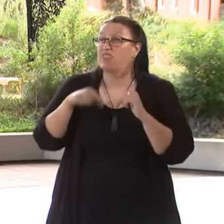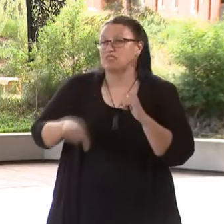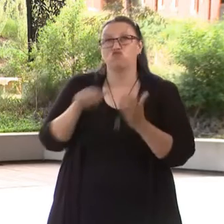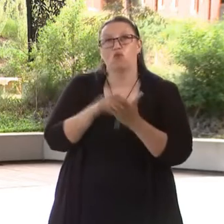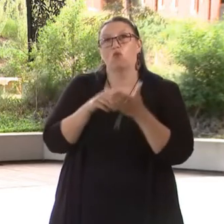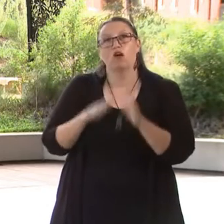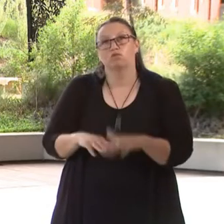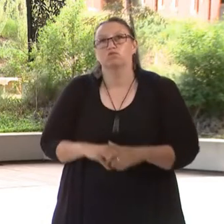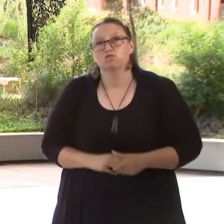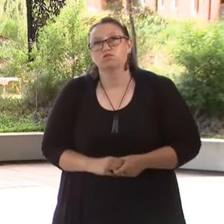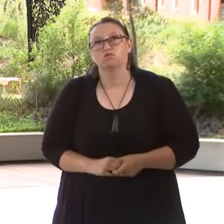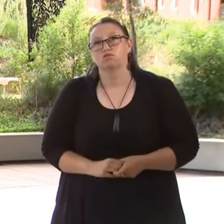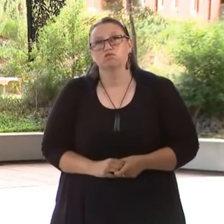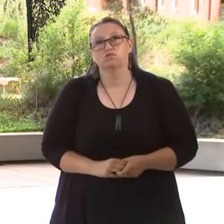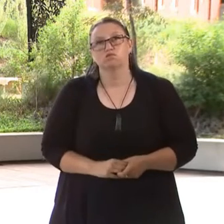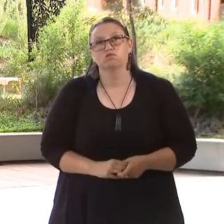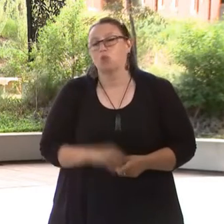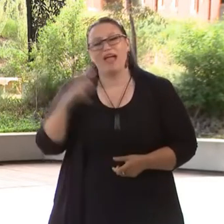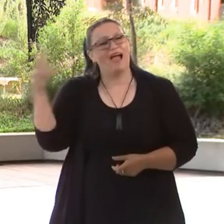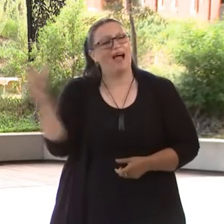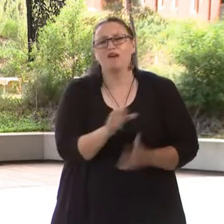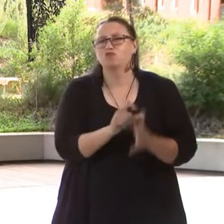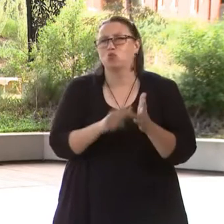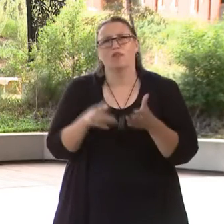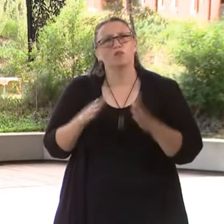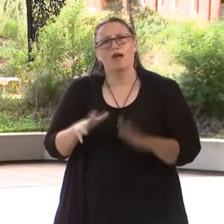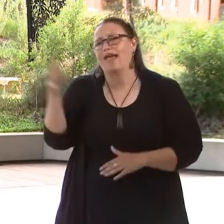But this is the road we have to